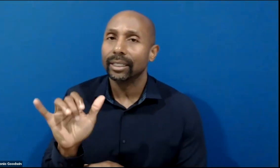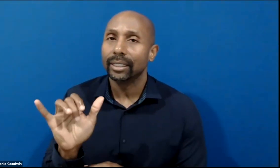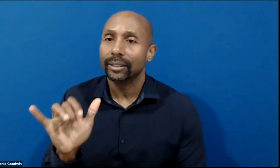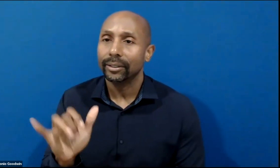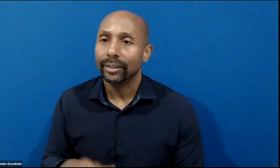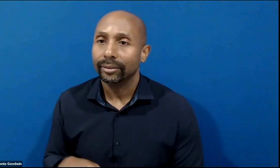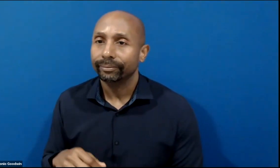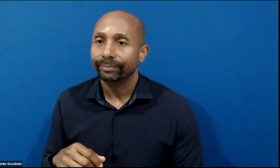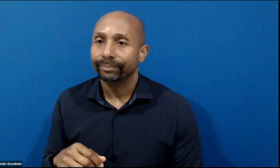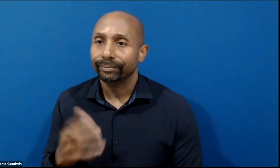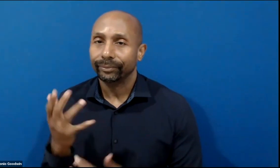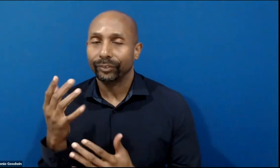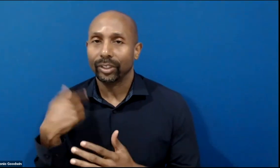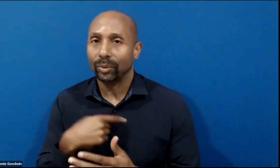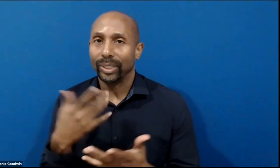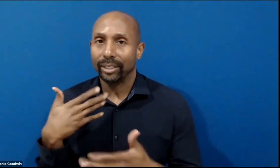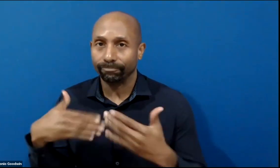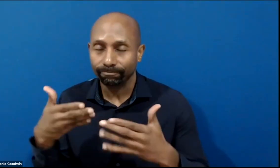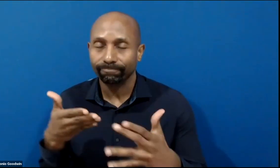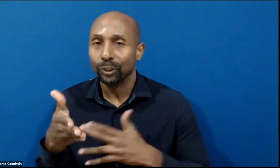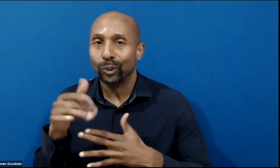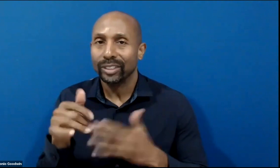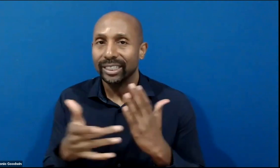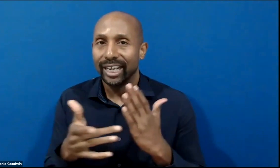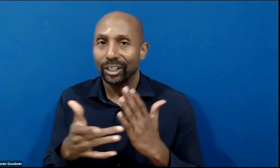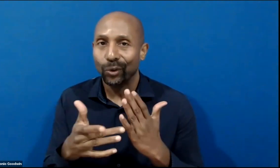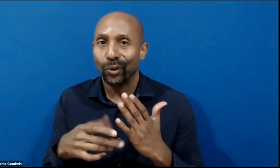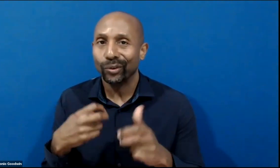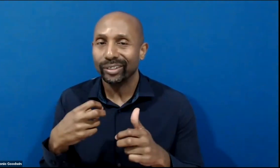Bear with us as we work through these technical difficulties.